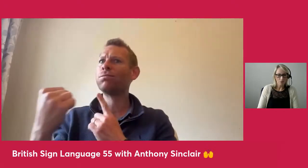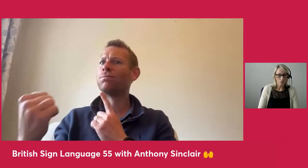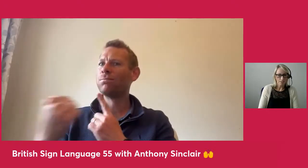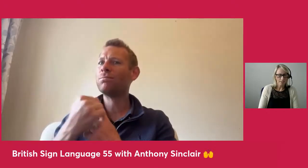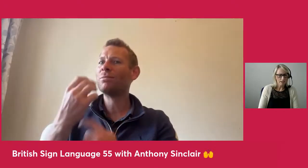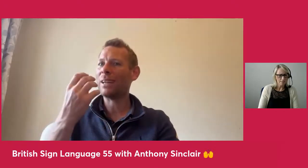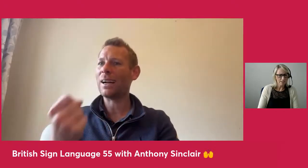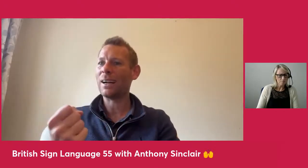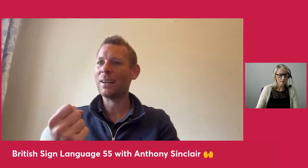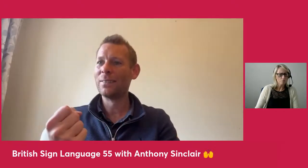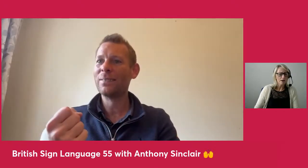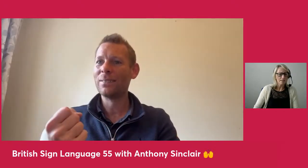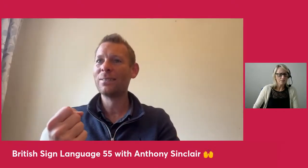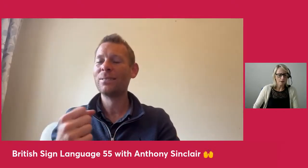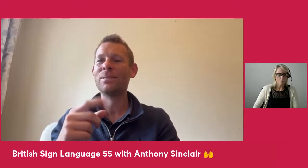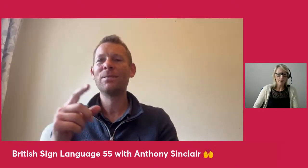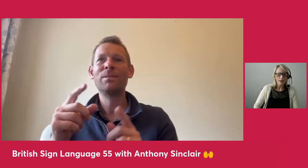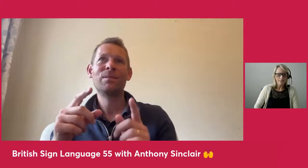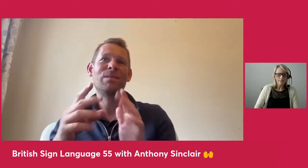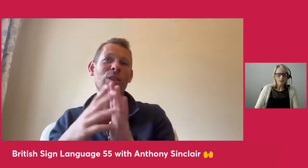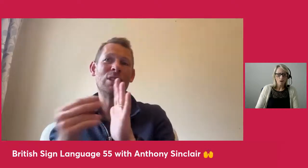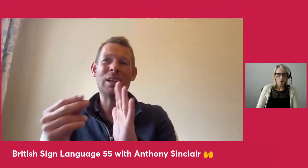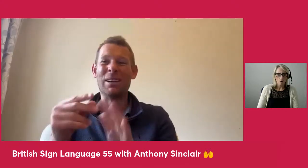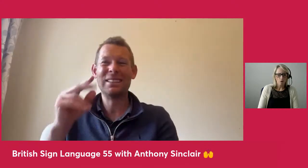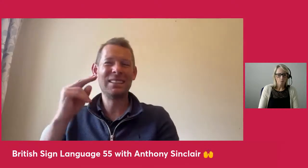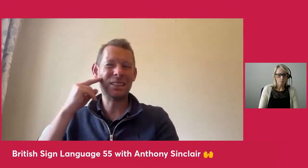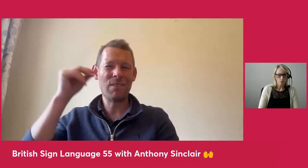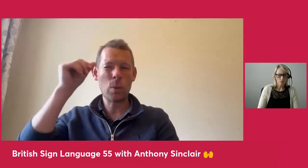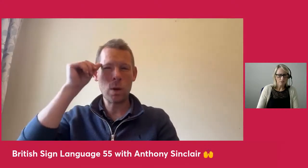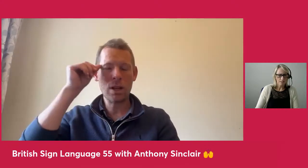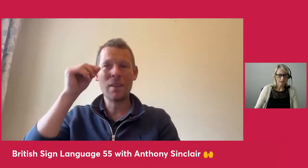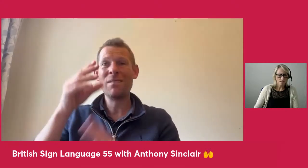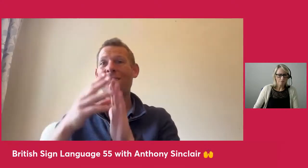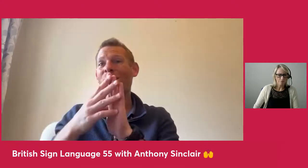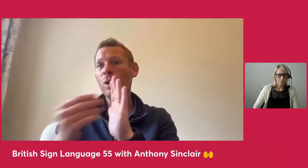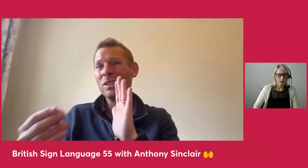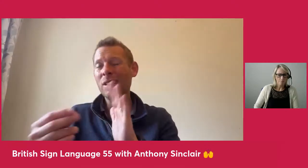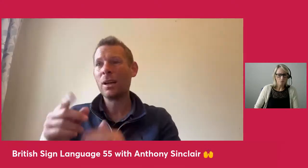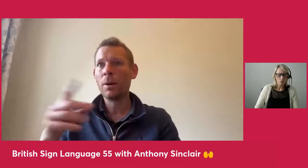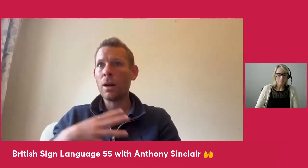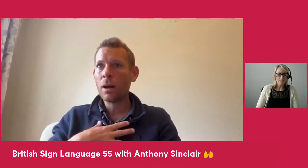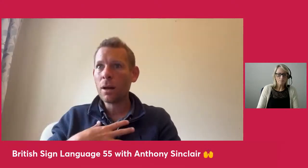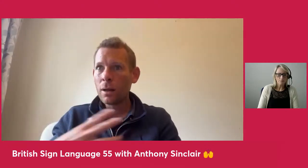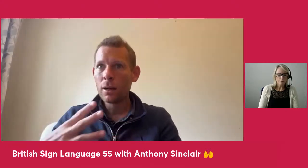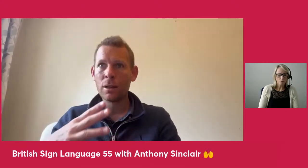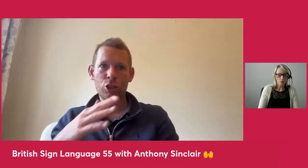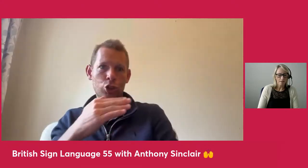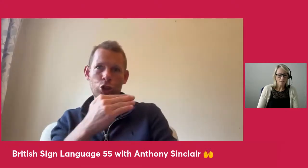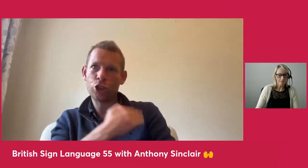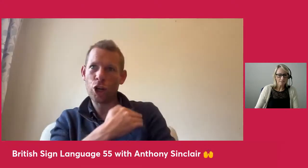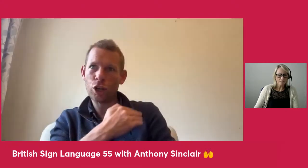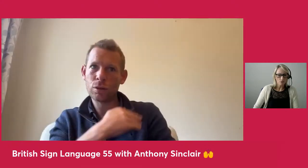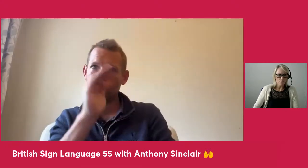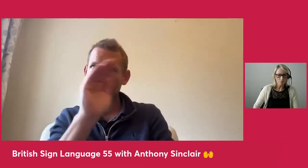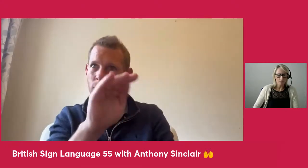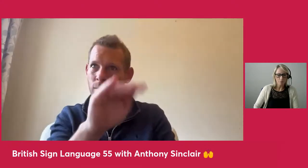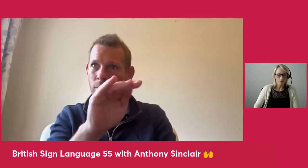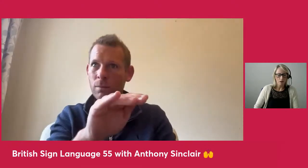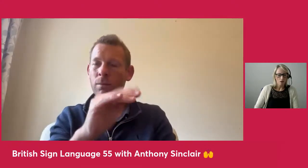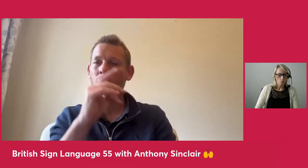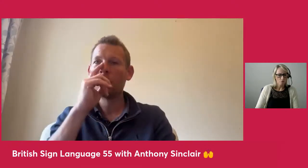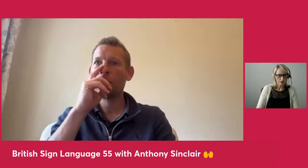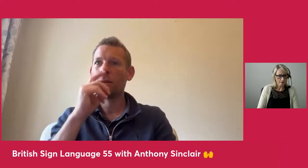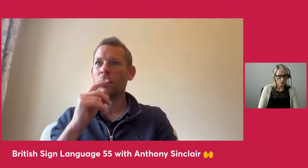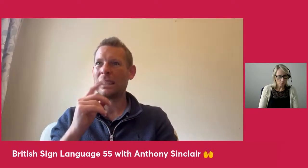really enjoyed it. And I think it made a massive impact on most of the staff. So we did some deaf awareness, and lots of